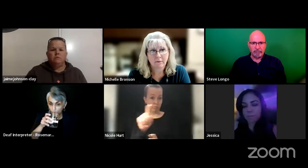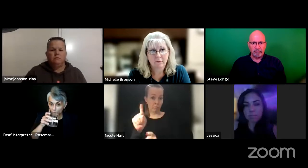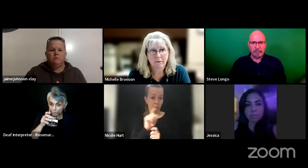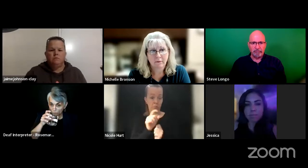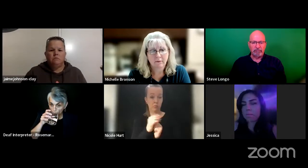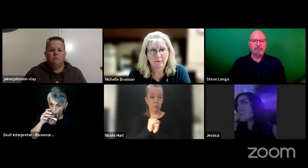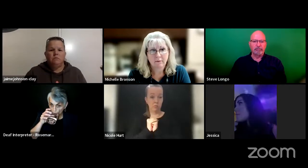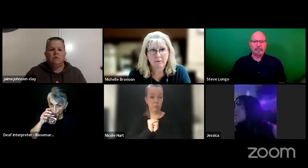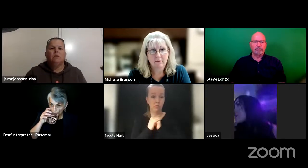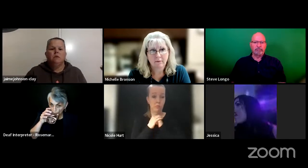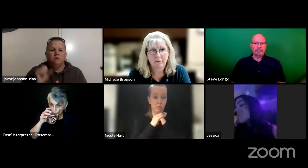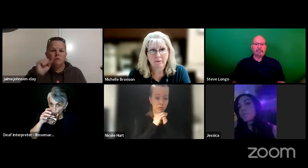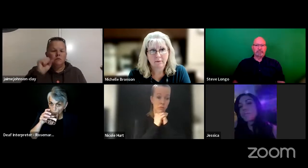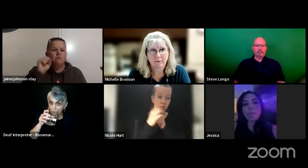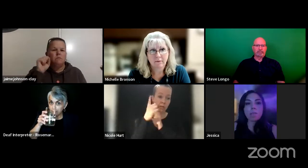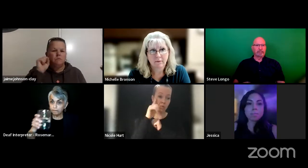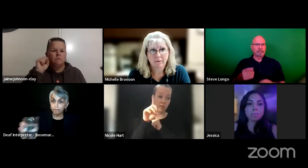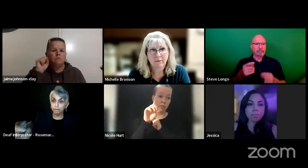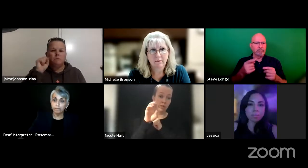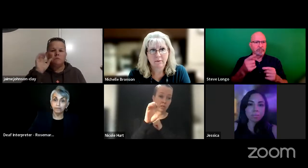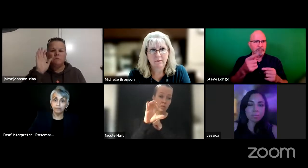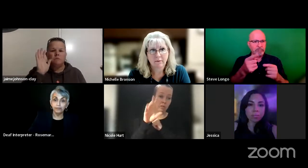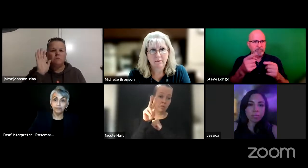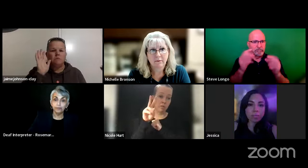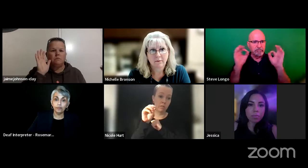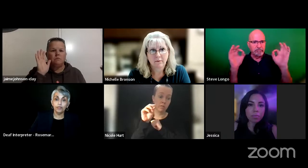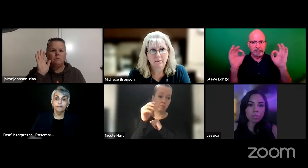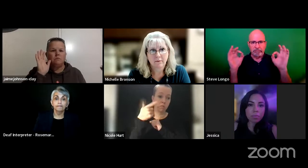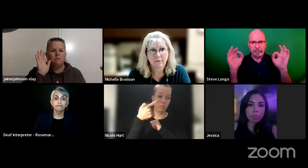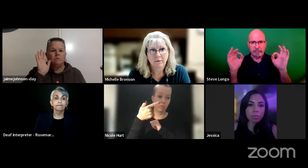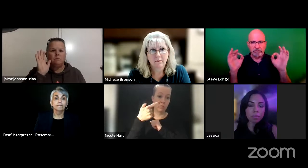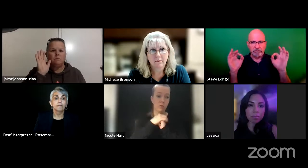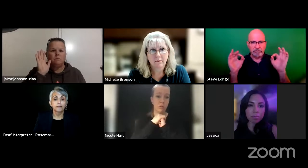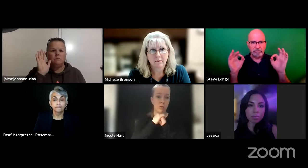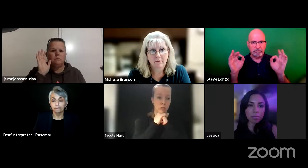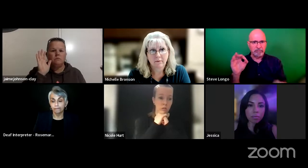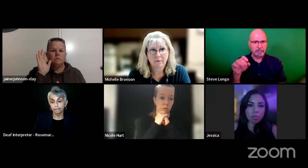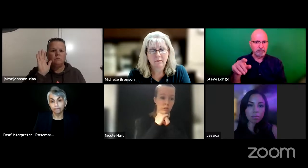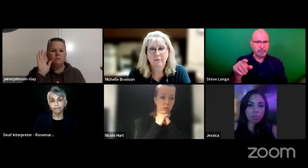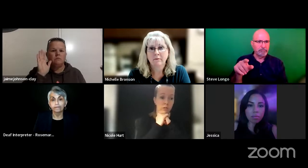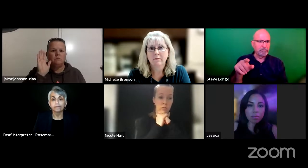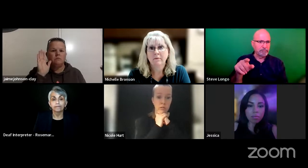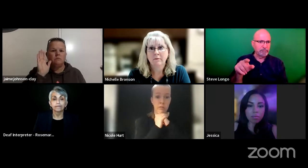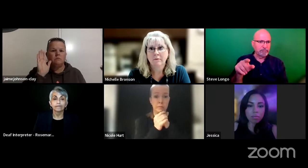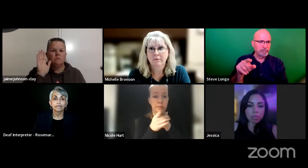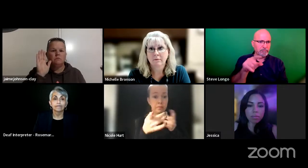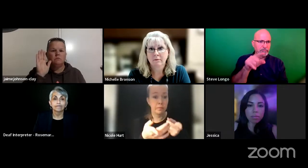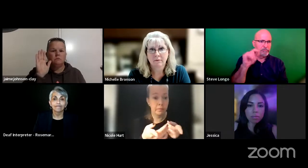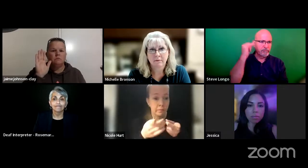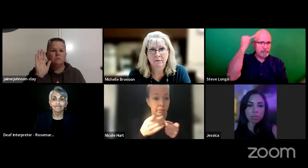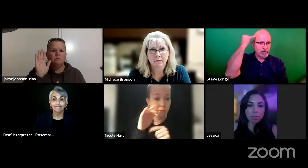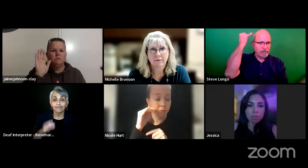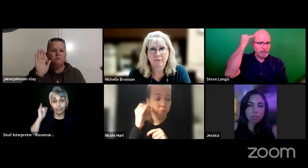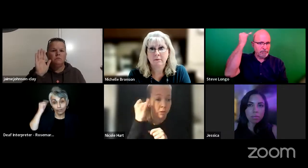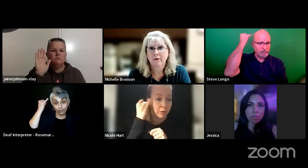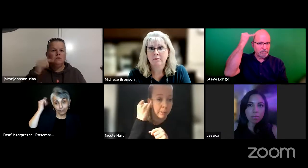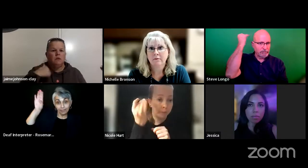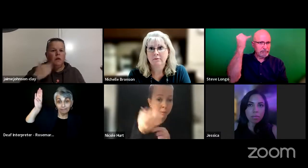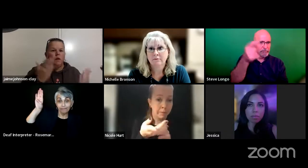I want to make sure that you have all reviewed those so that I can make that motion for approval.